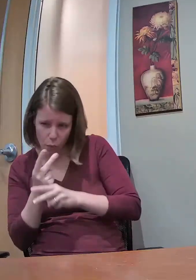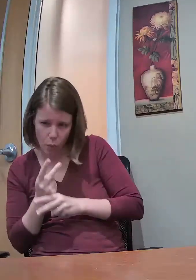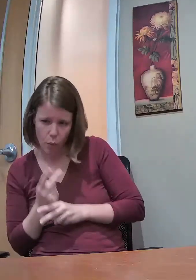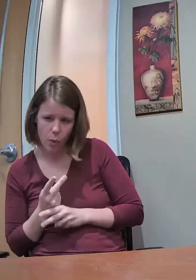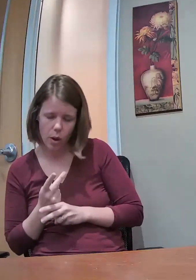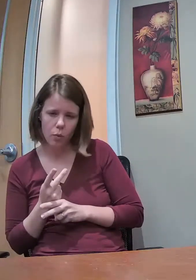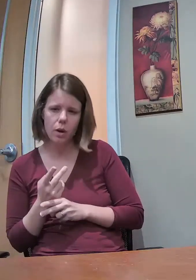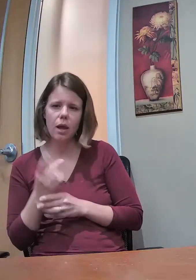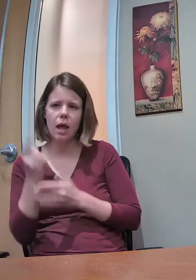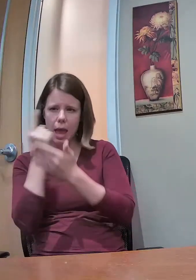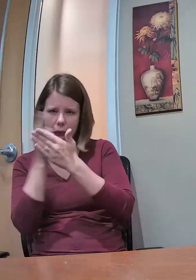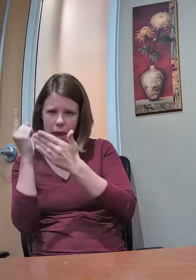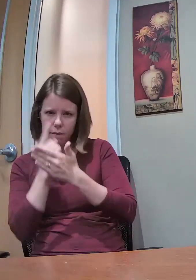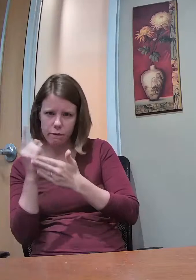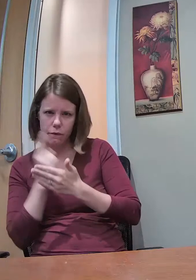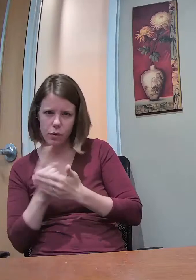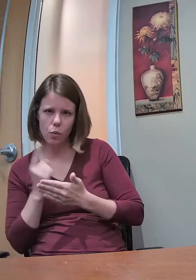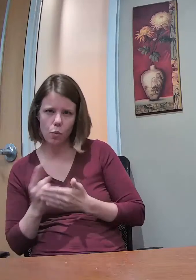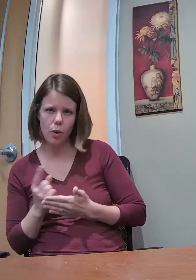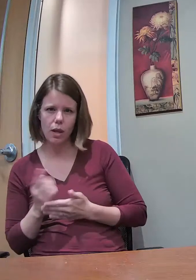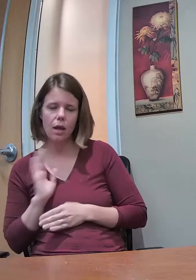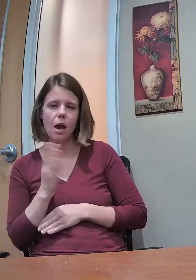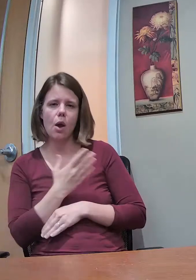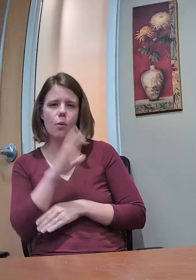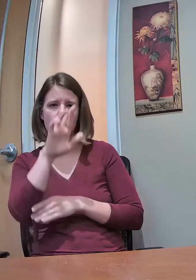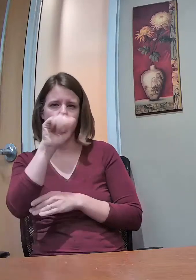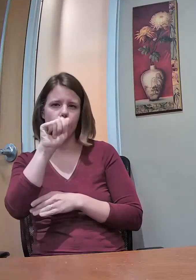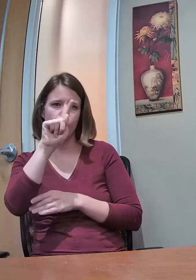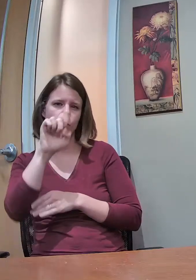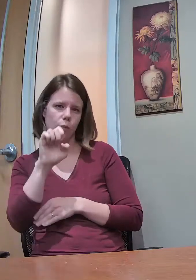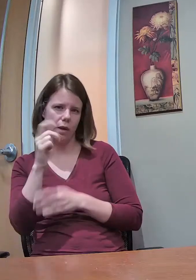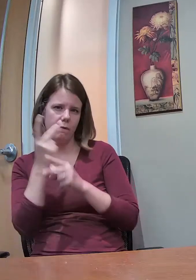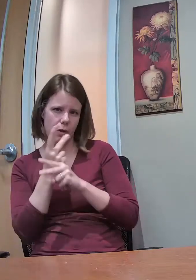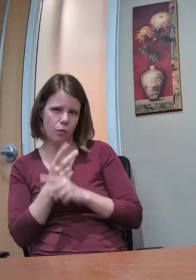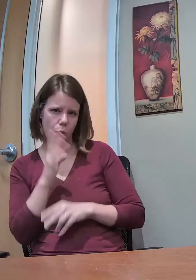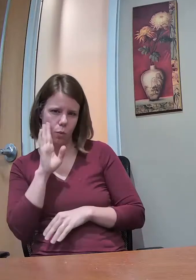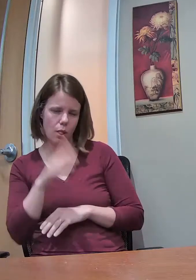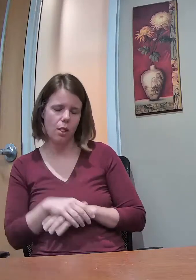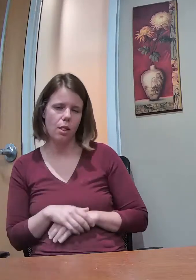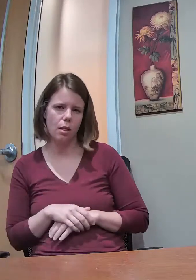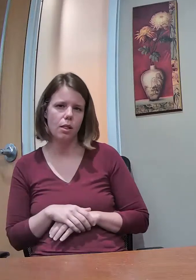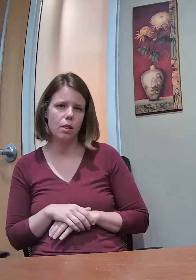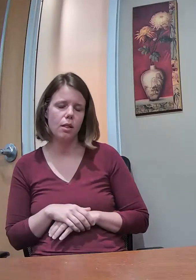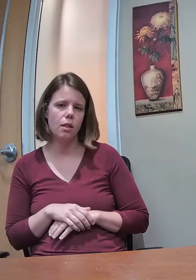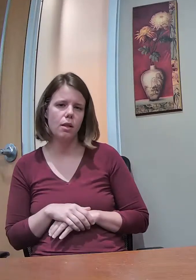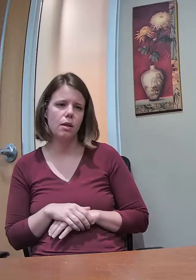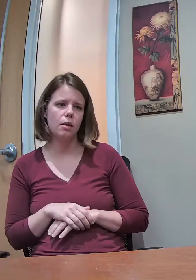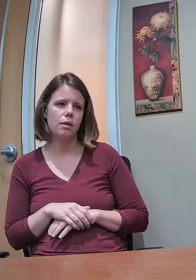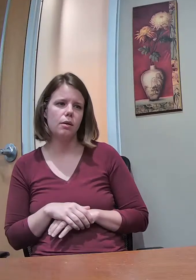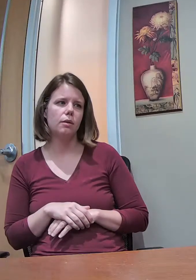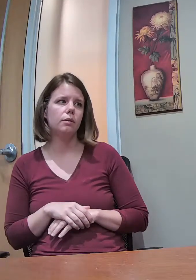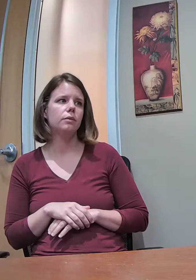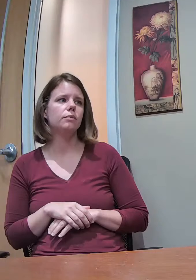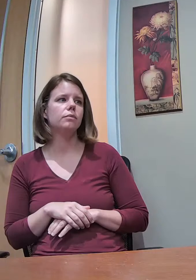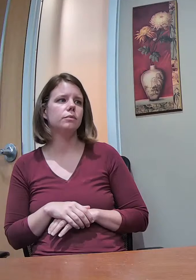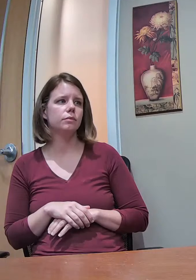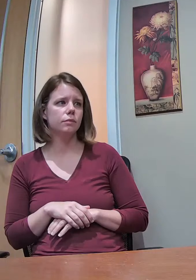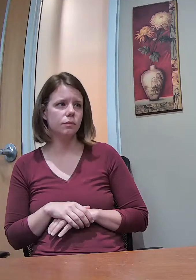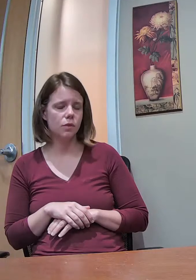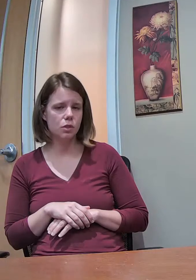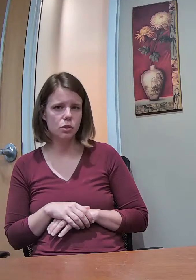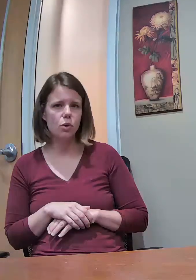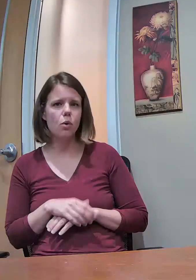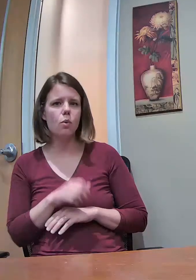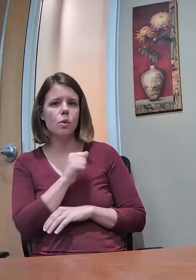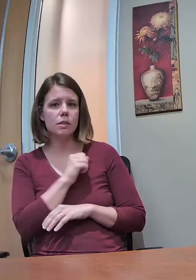coverage rate weekly, and the screener and the registered nursing staff will be aware of the current immunization rate, and then we